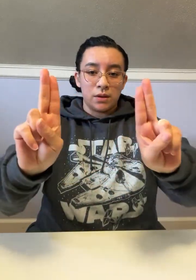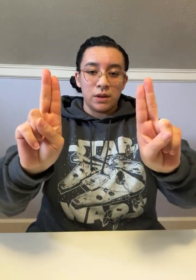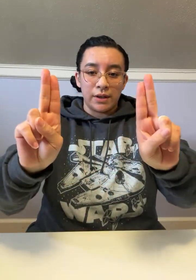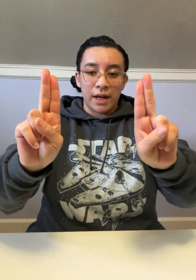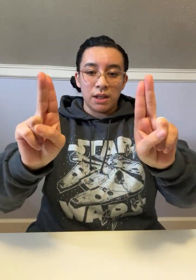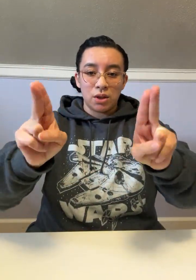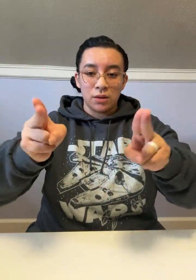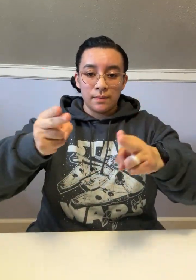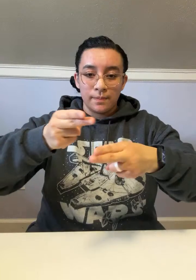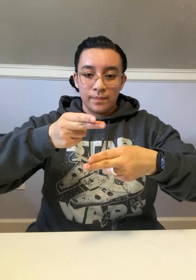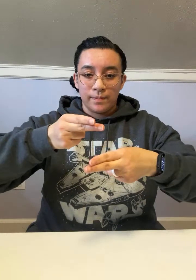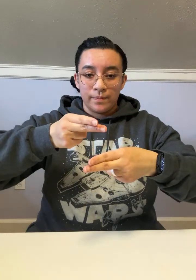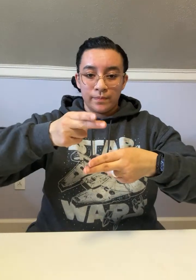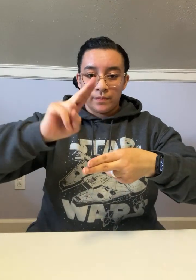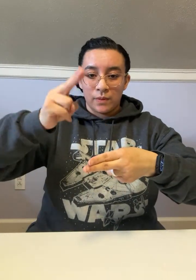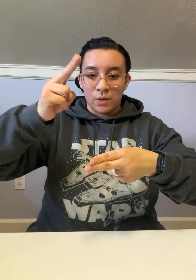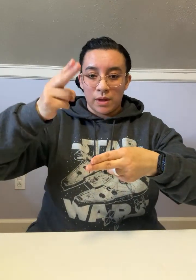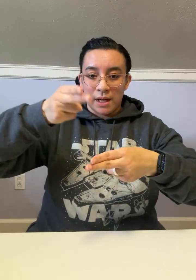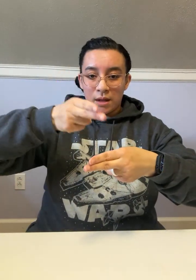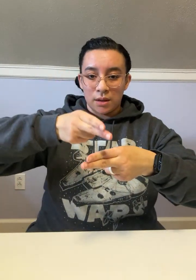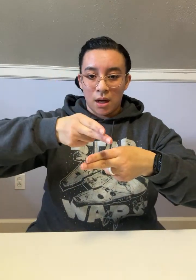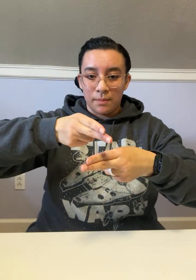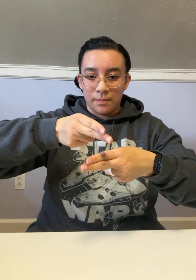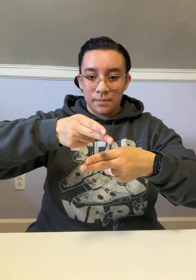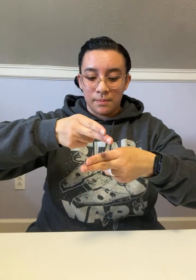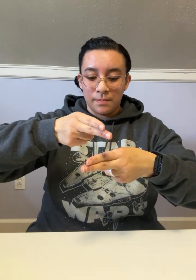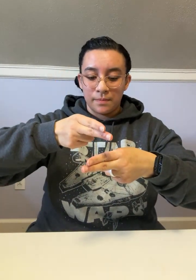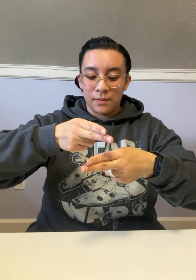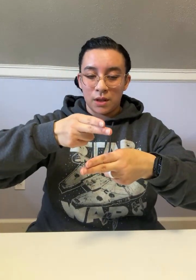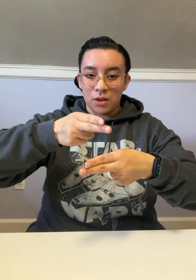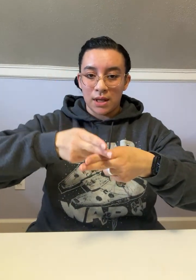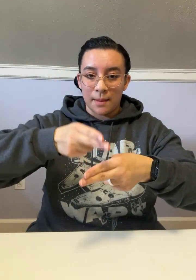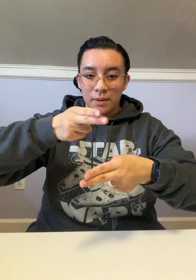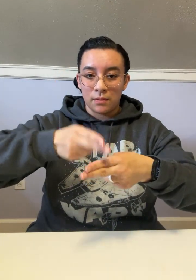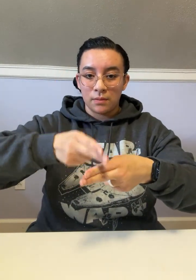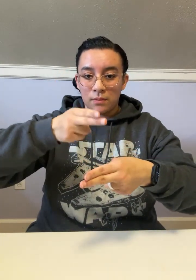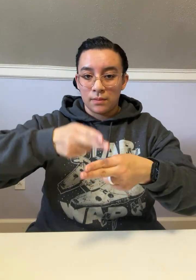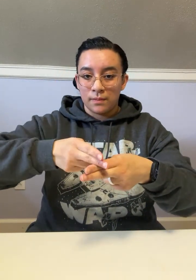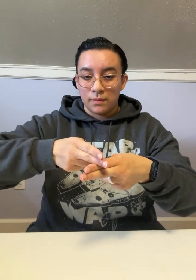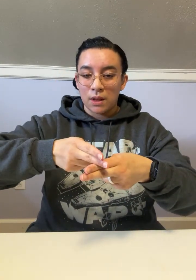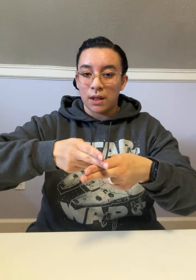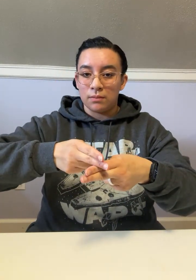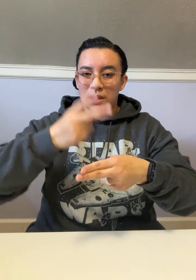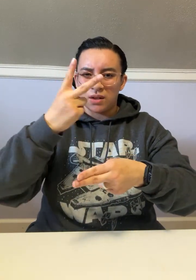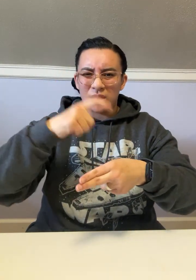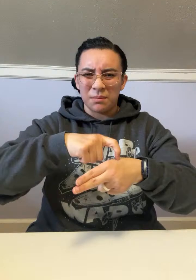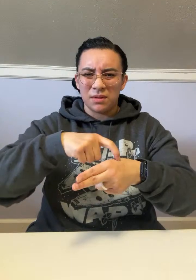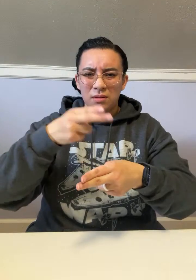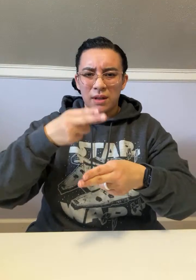2-letter H. 1 hand on top, you tap. Okay, like 2 times.